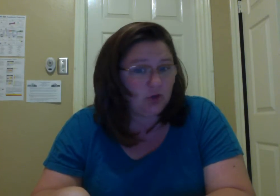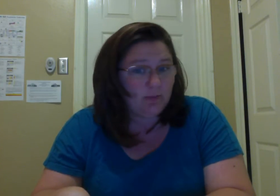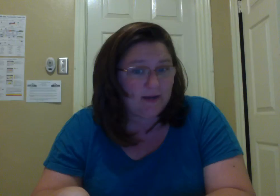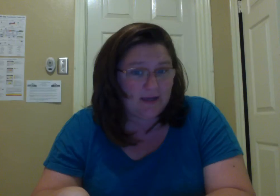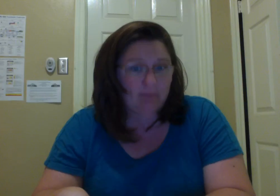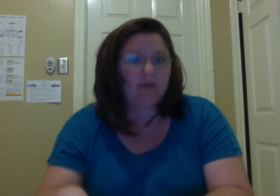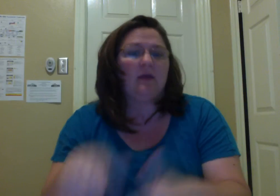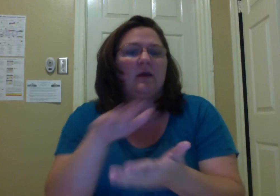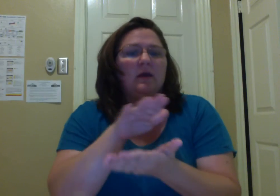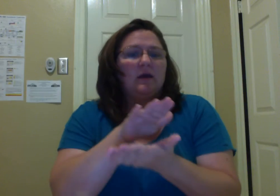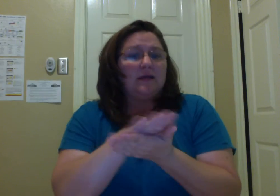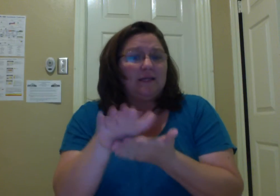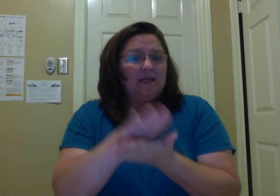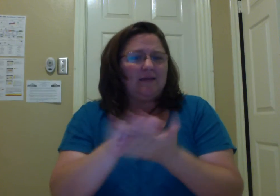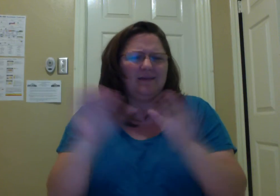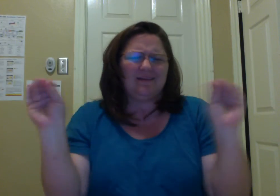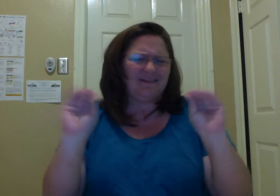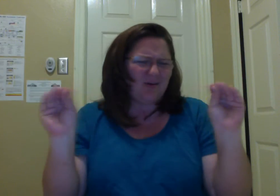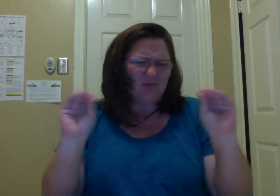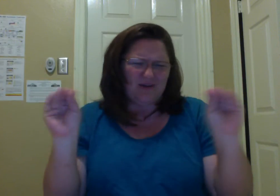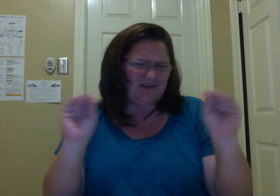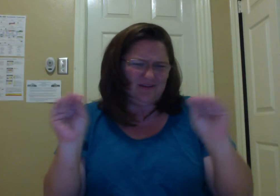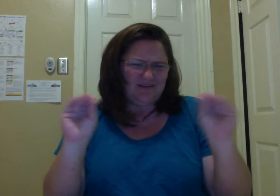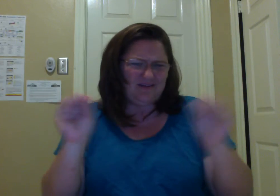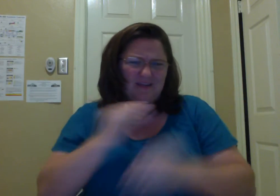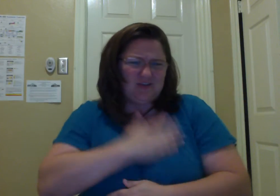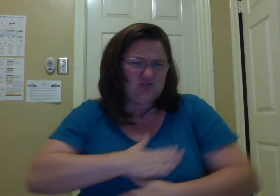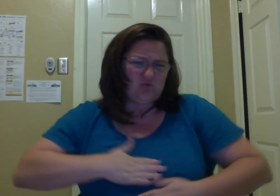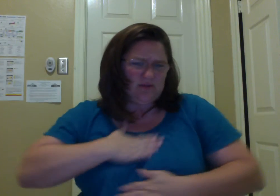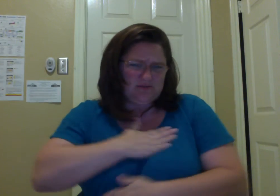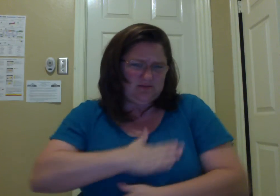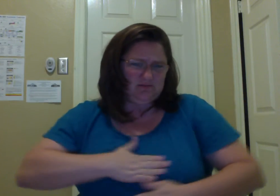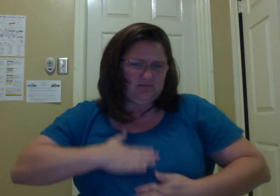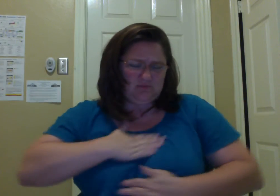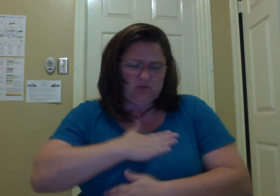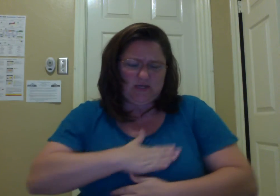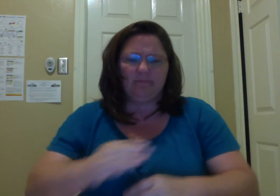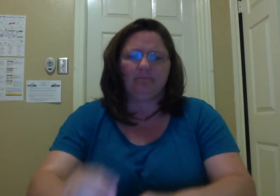nobody happy. Clean, no one enjoys. Okay?